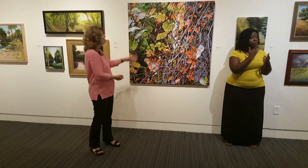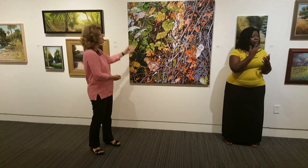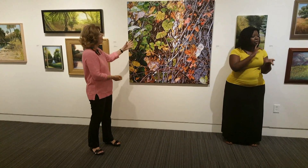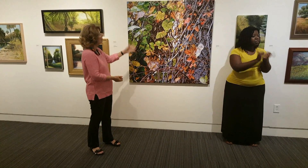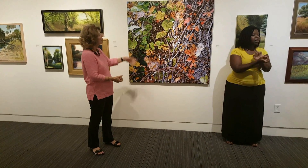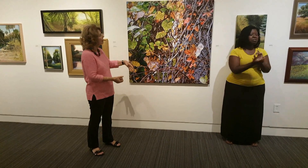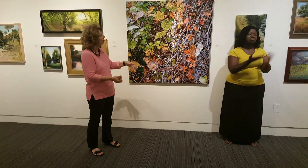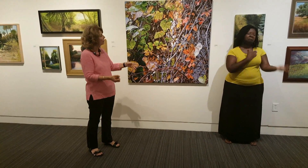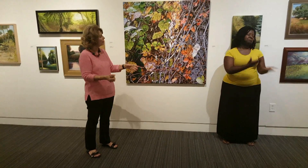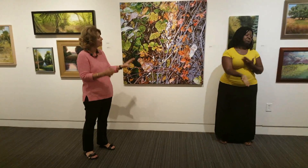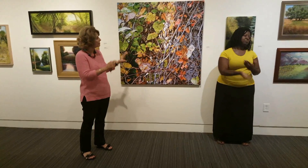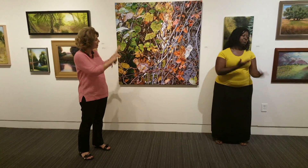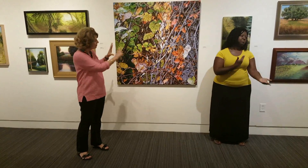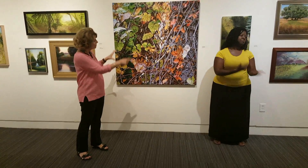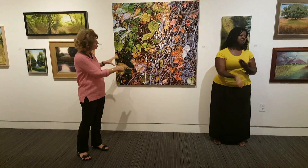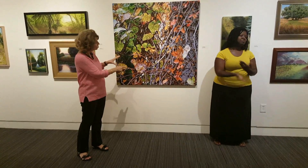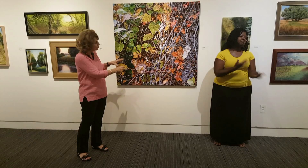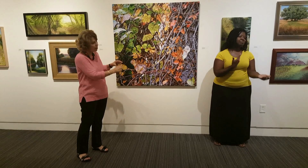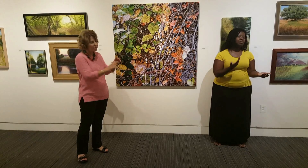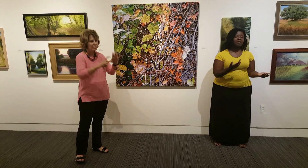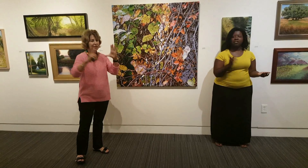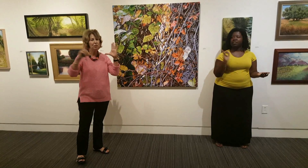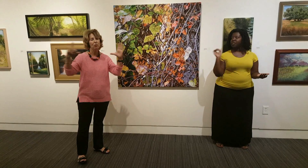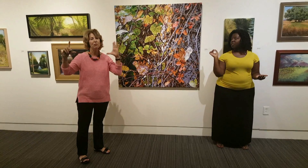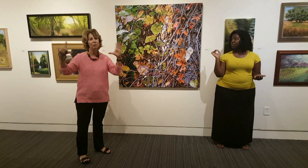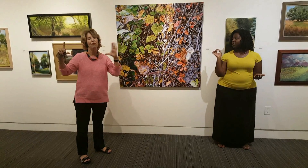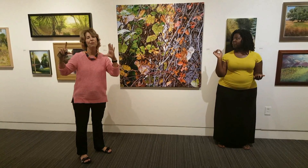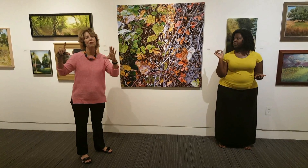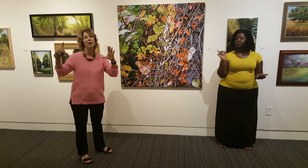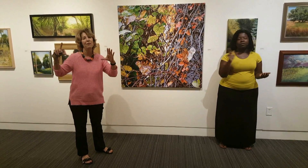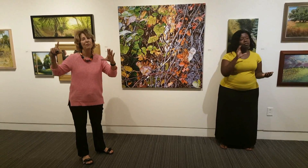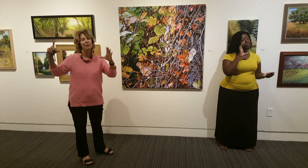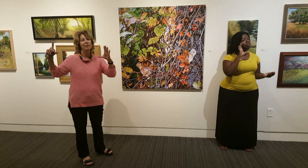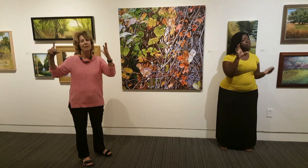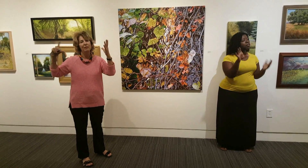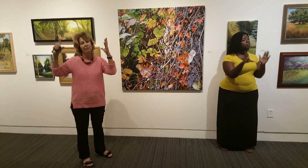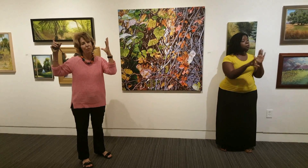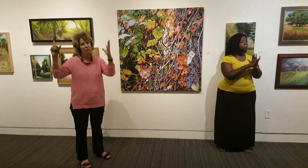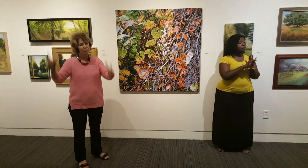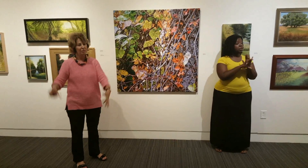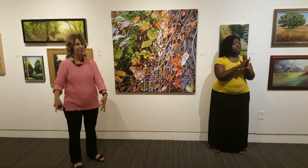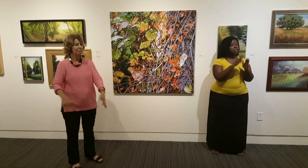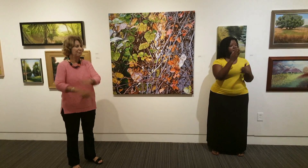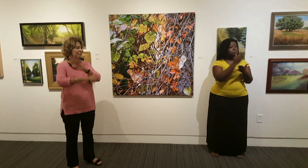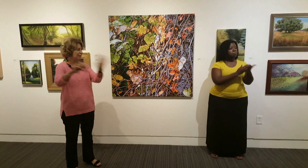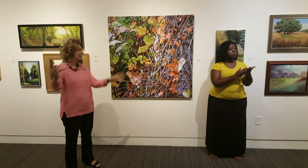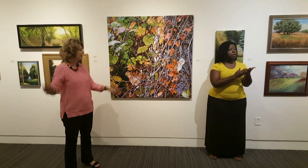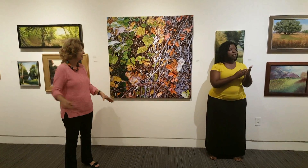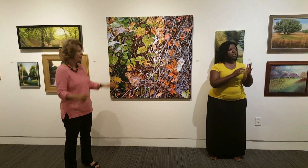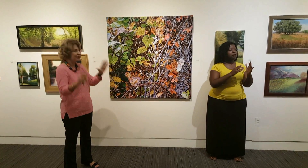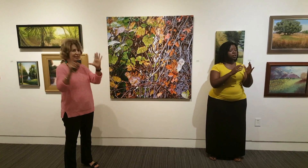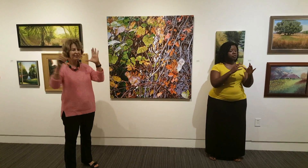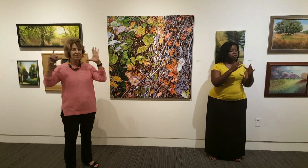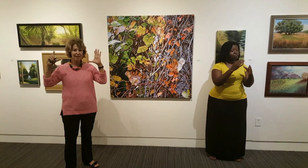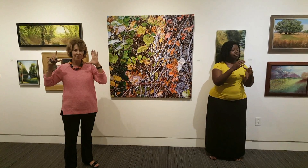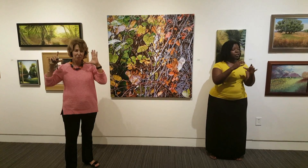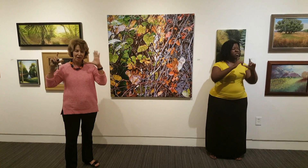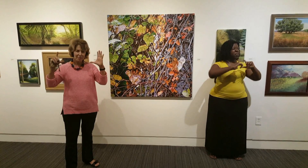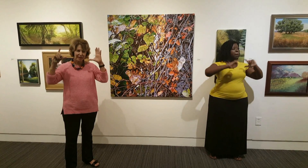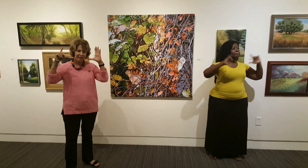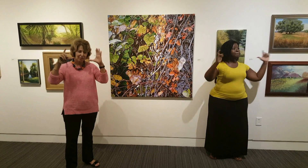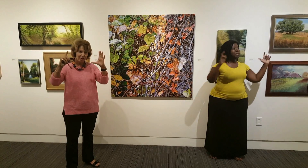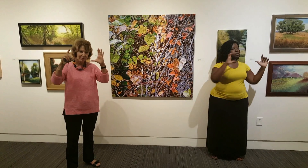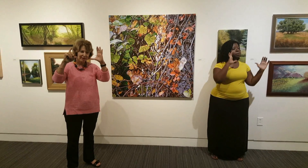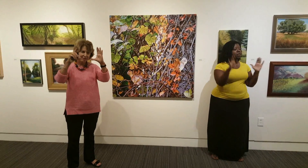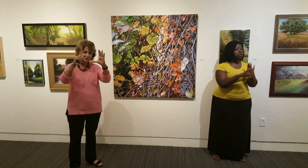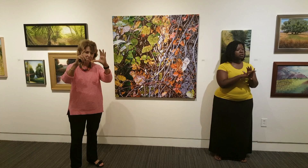colors? Whatever. This was part of, this image is part of a much larger photograph that, of course, was neglected because